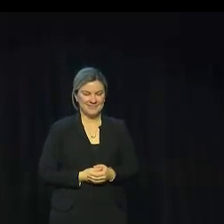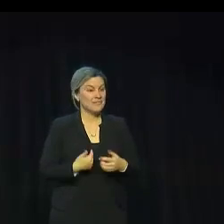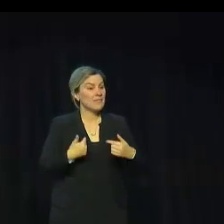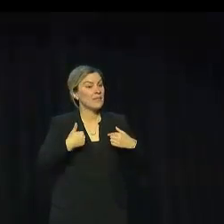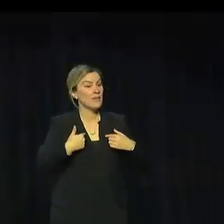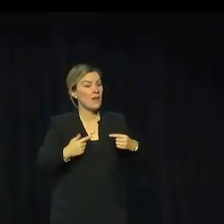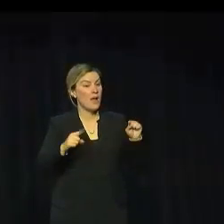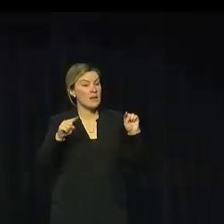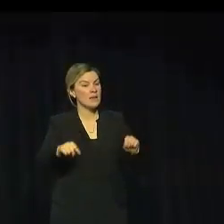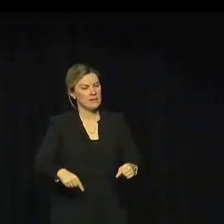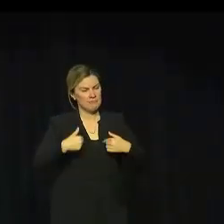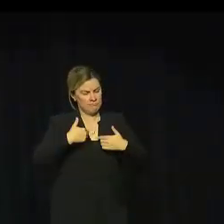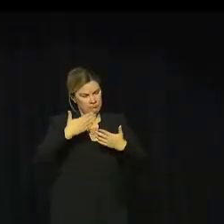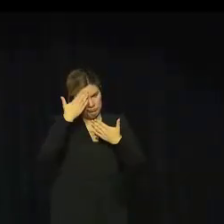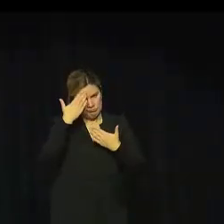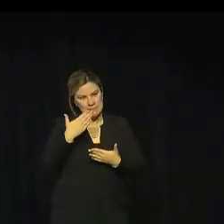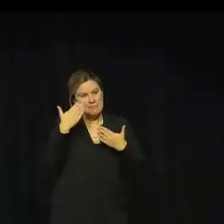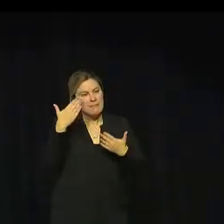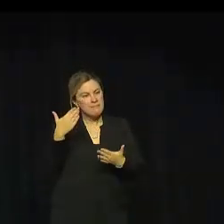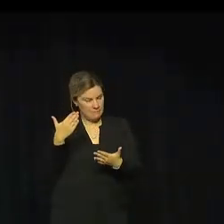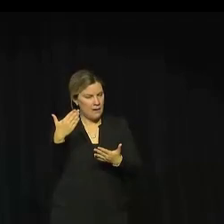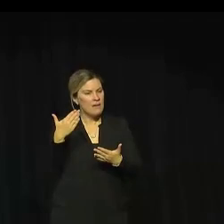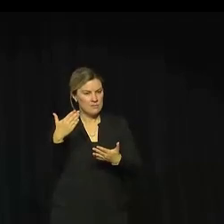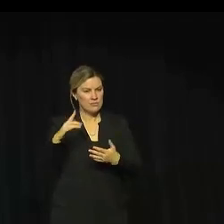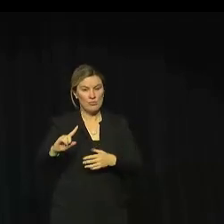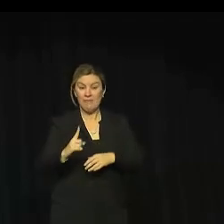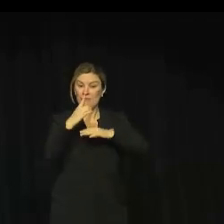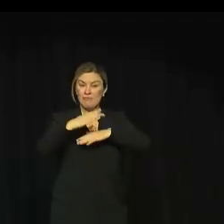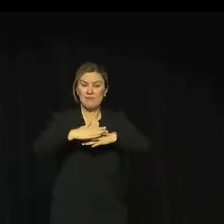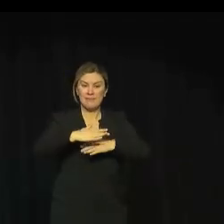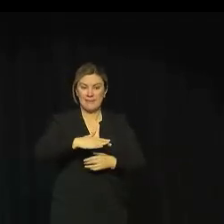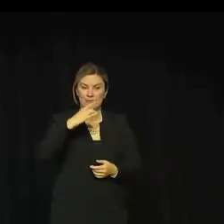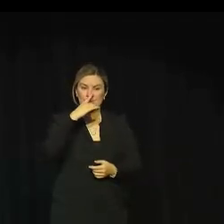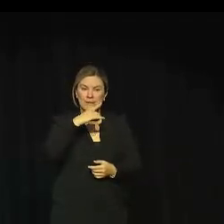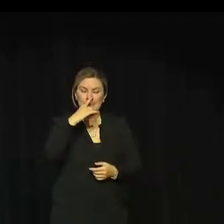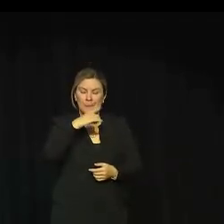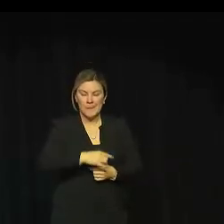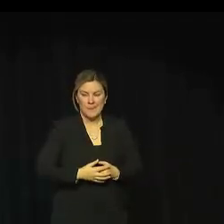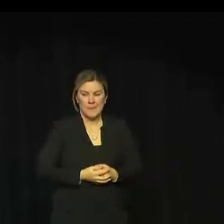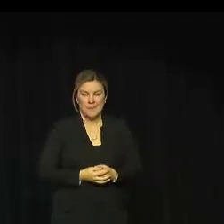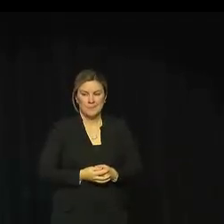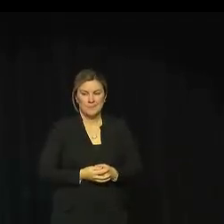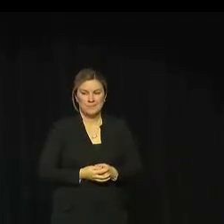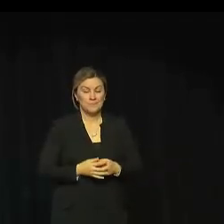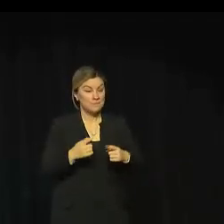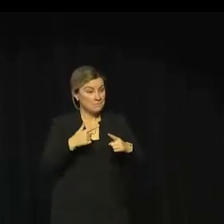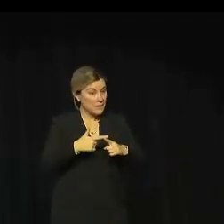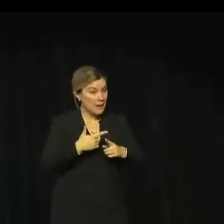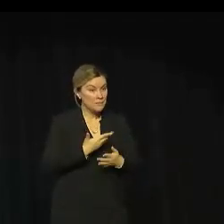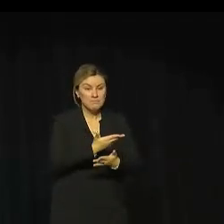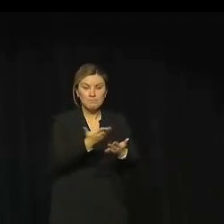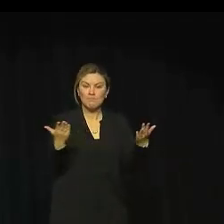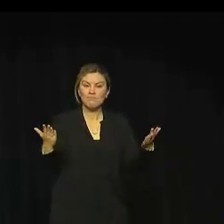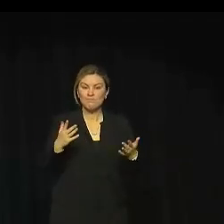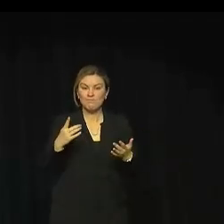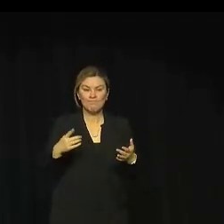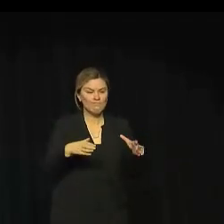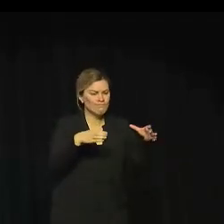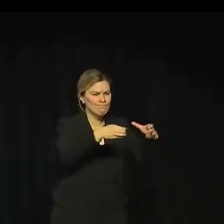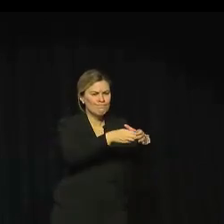begin by paying respects to the First Nations people and to all the